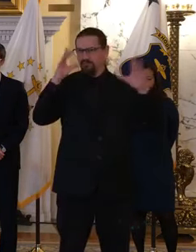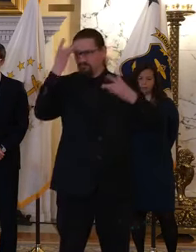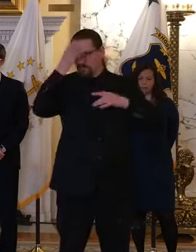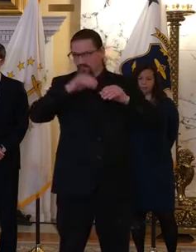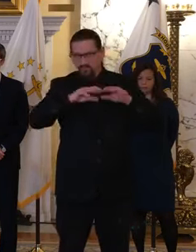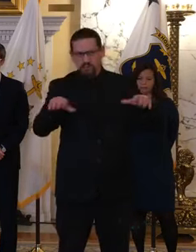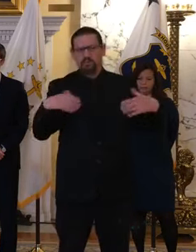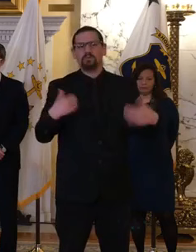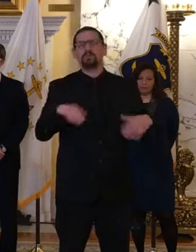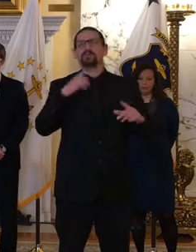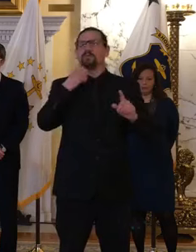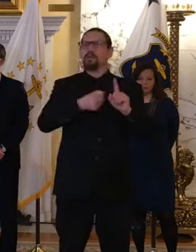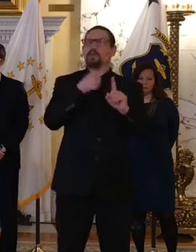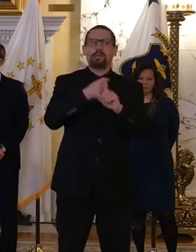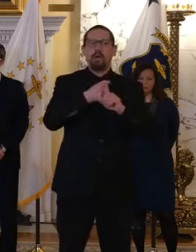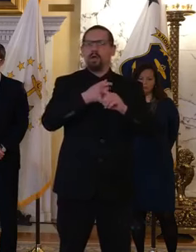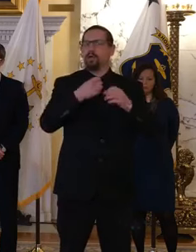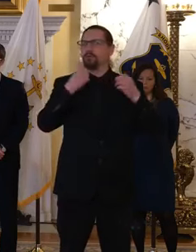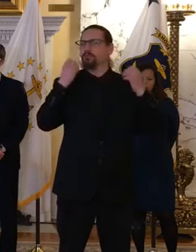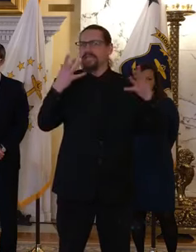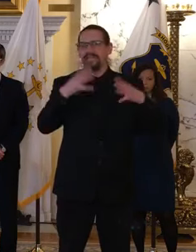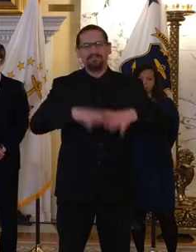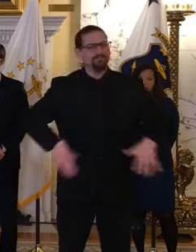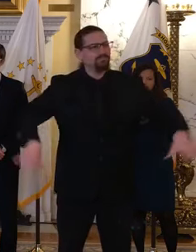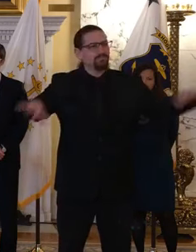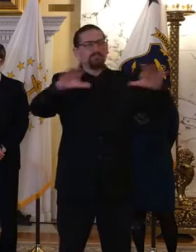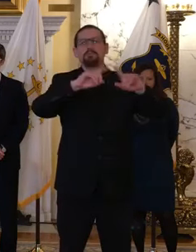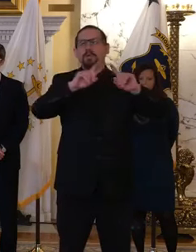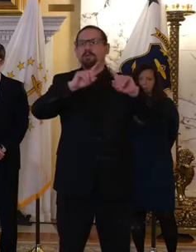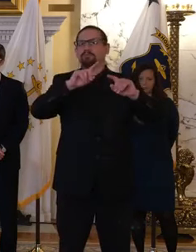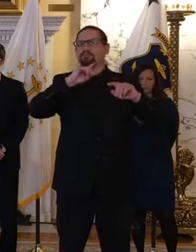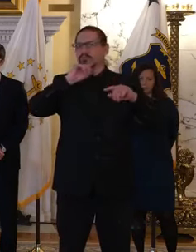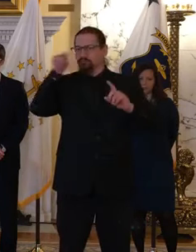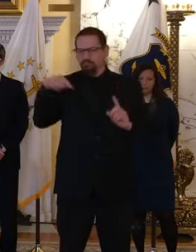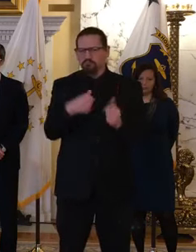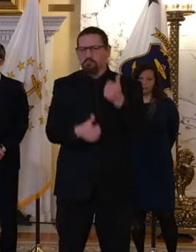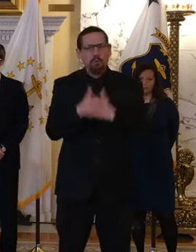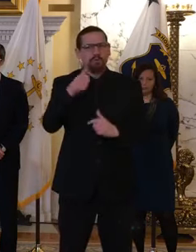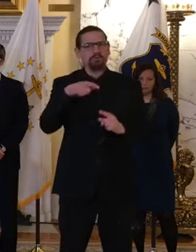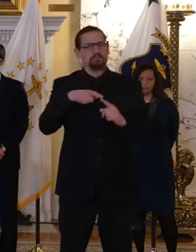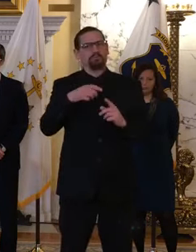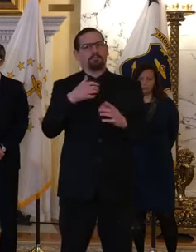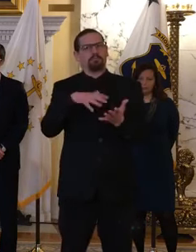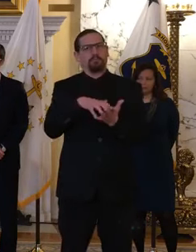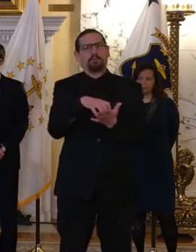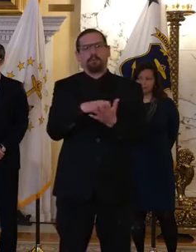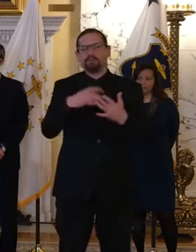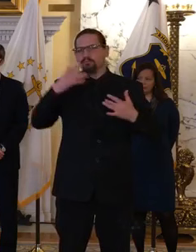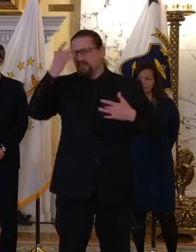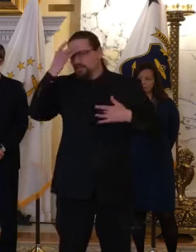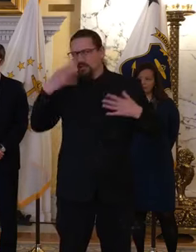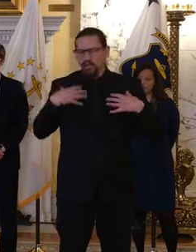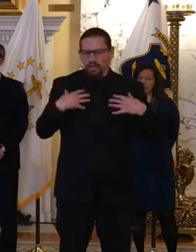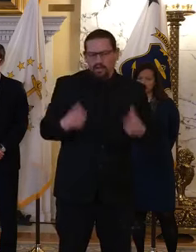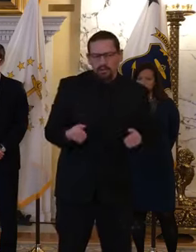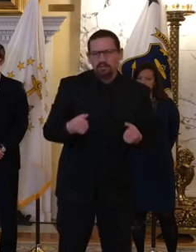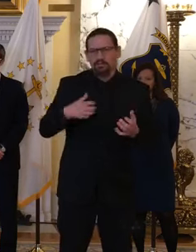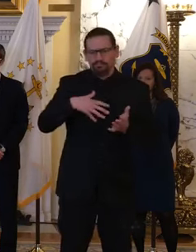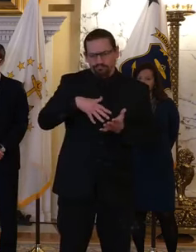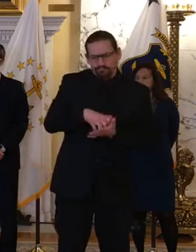hard. If you are living on the edge already, in poverty, on the edge of poverty,